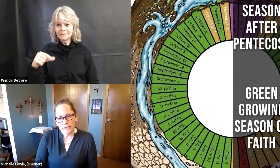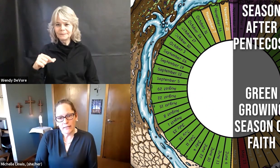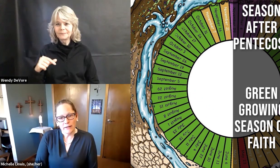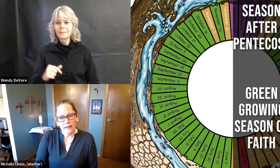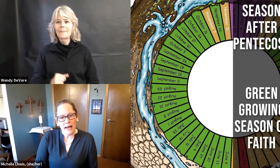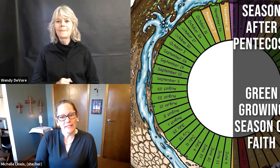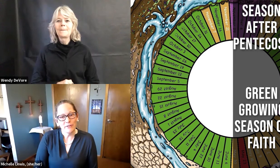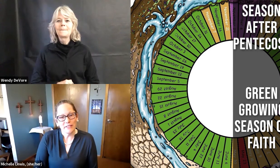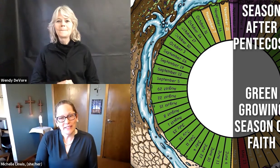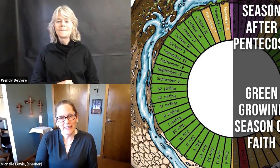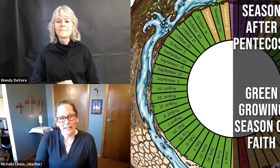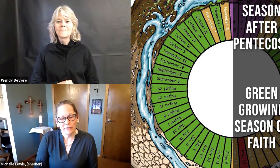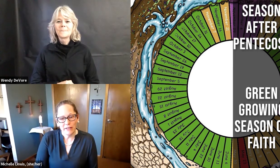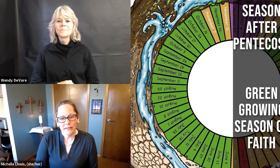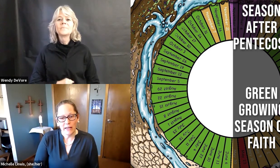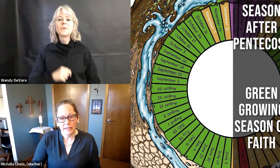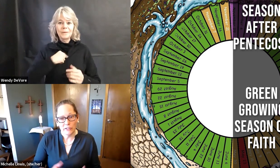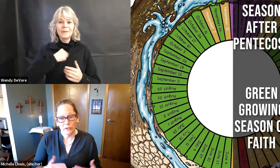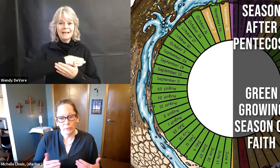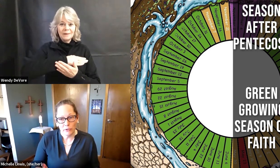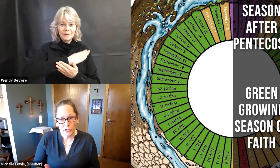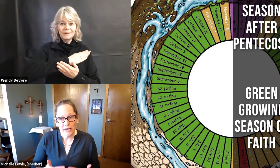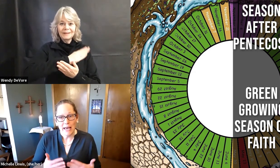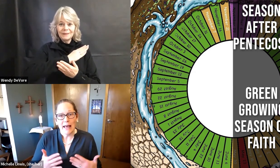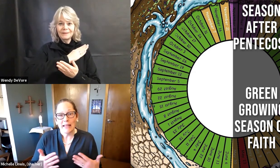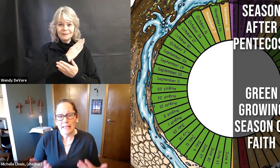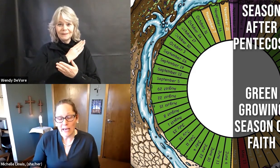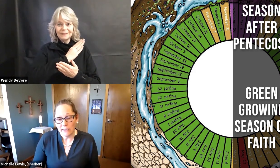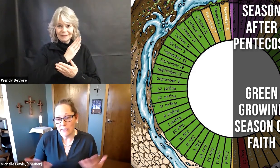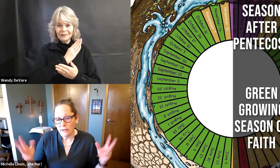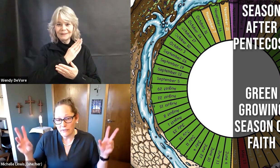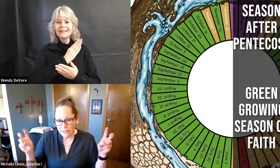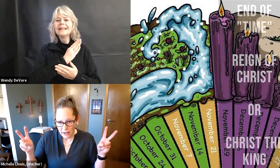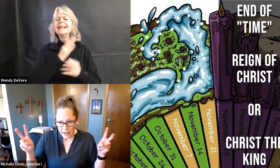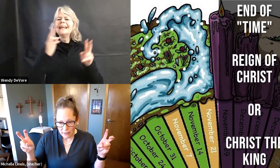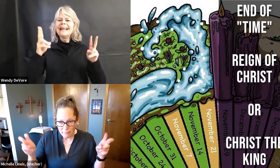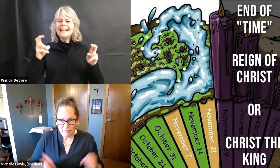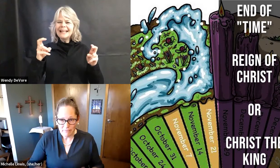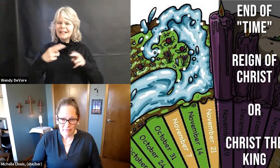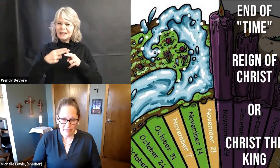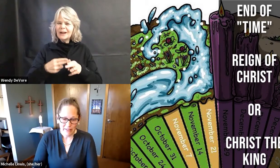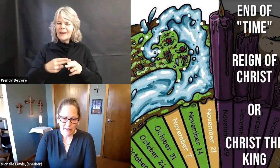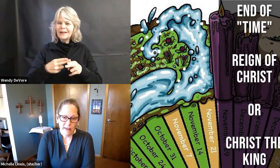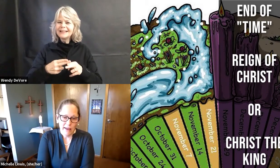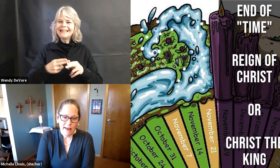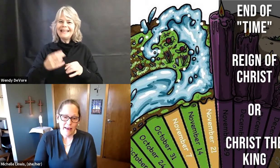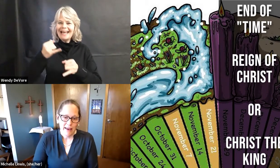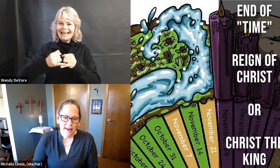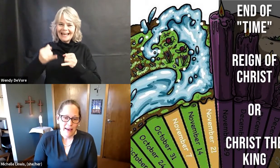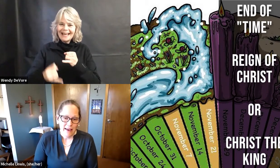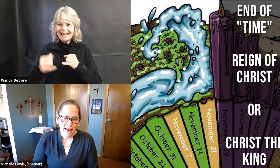And as you get to the end of it, then you're approaching the end of time.